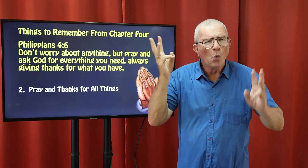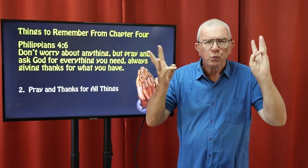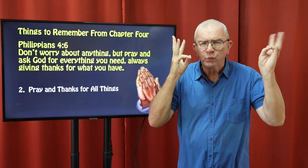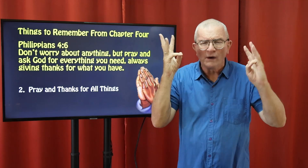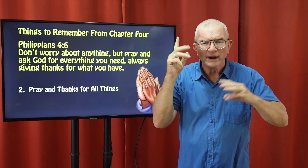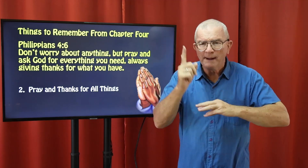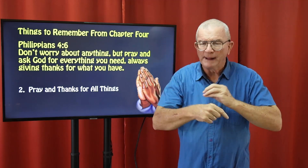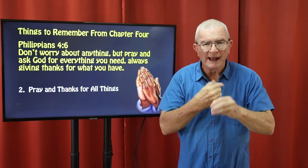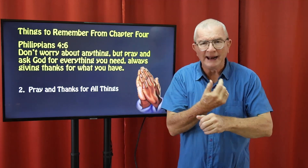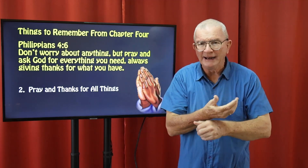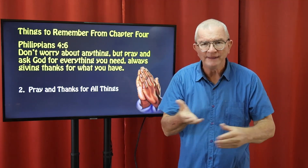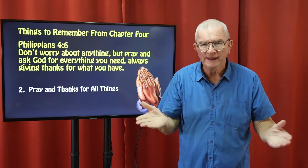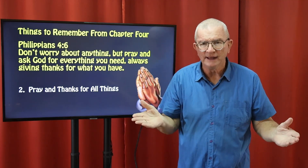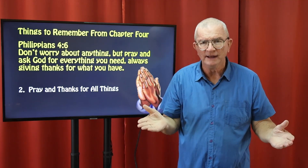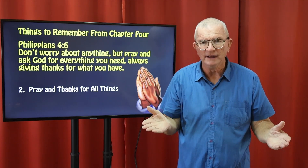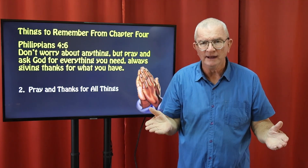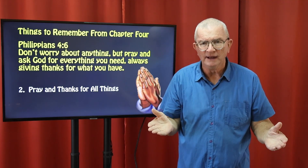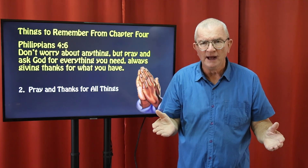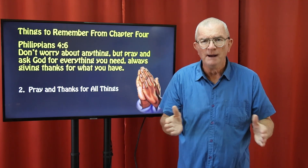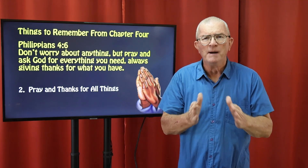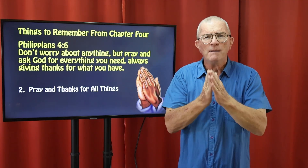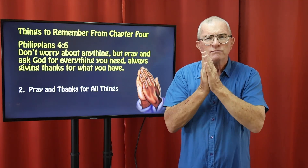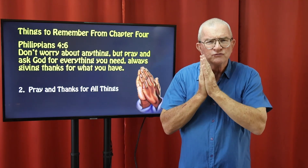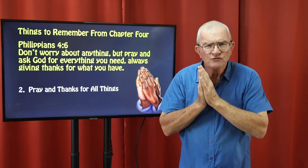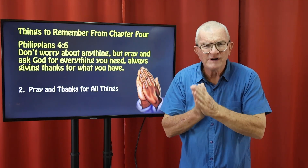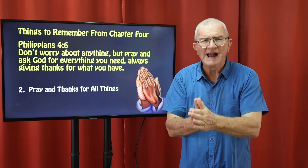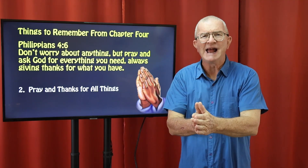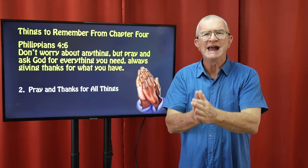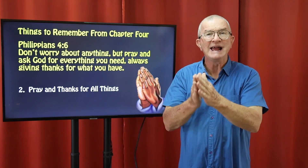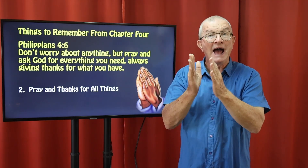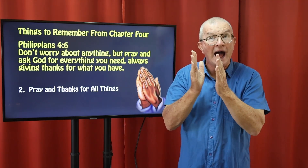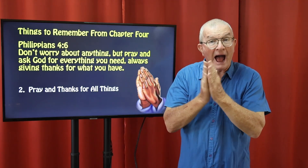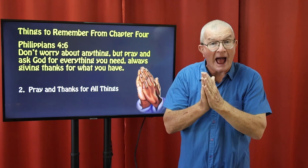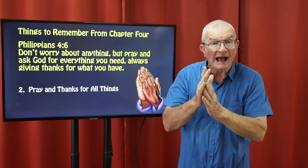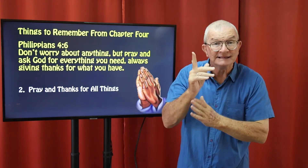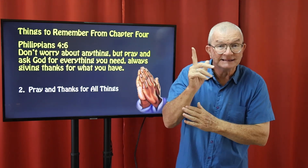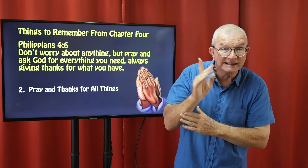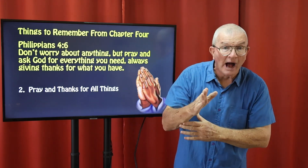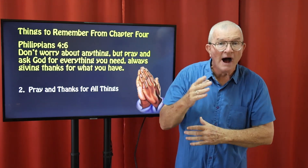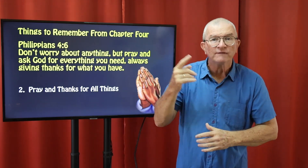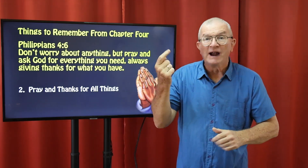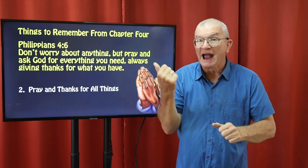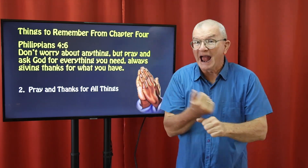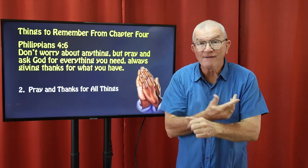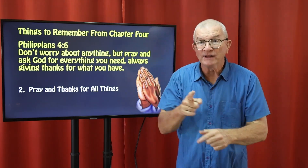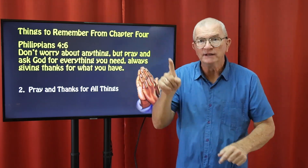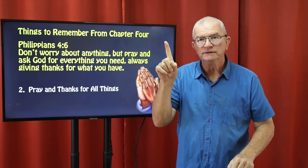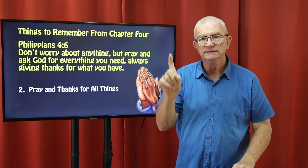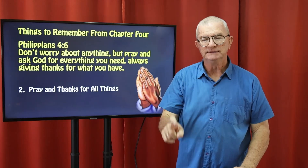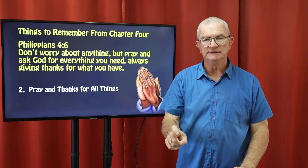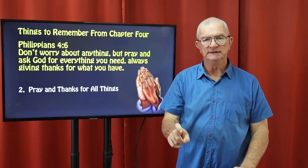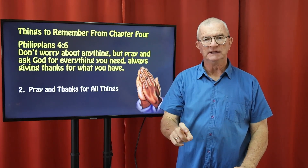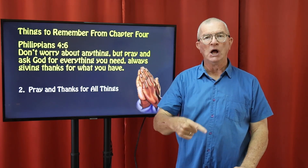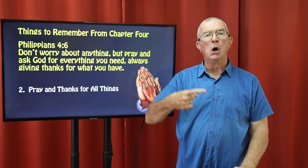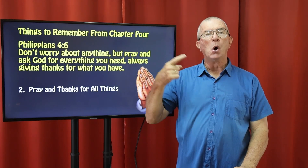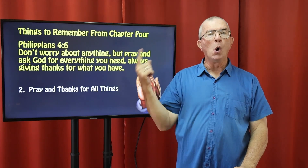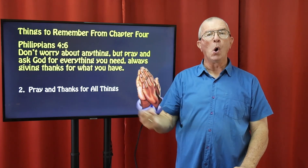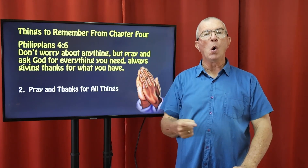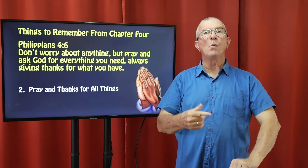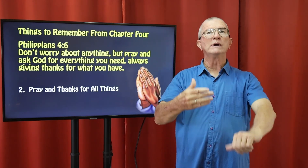don't worry about anything, but pray and ask God for everything that you need,